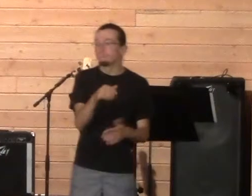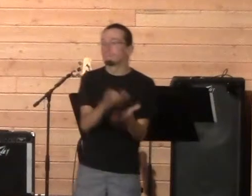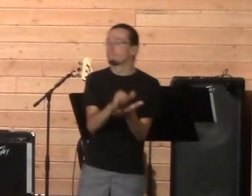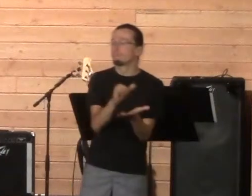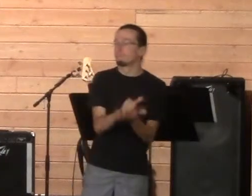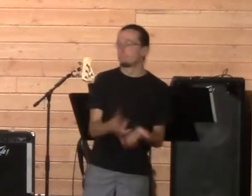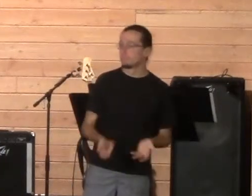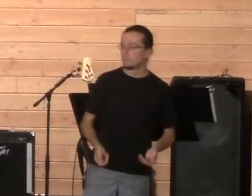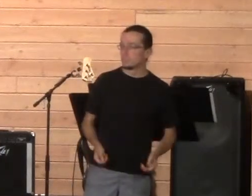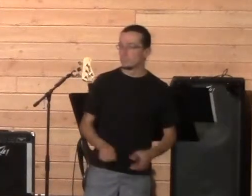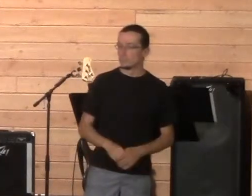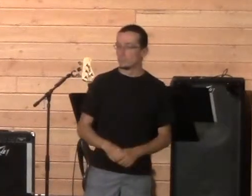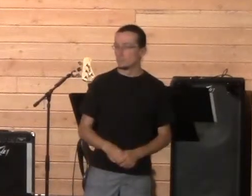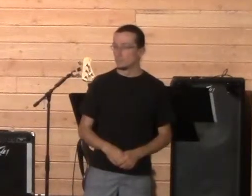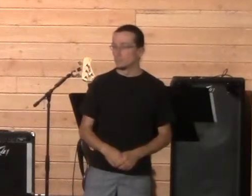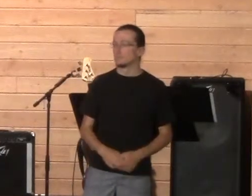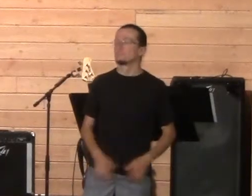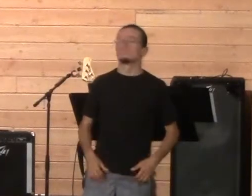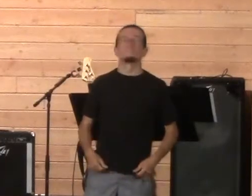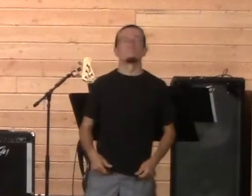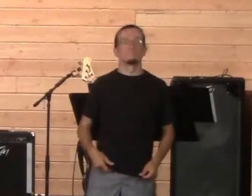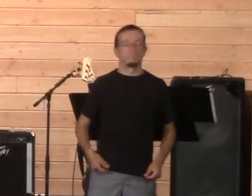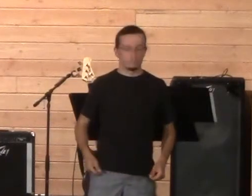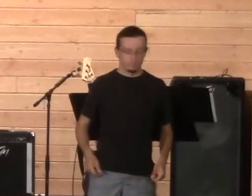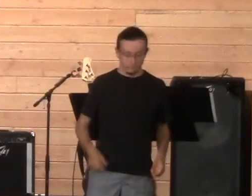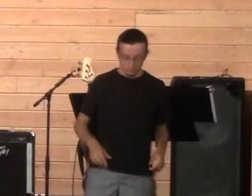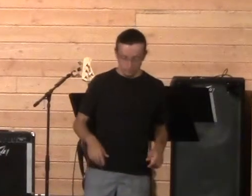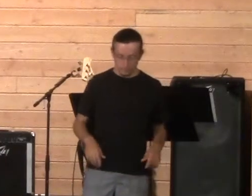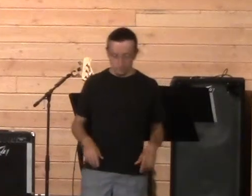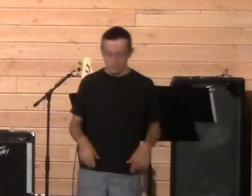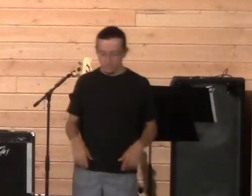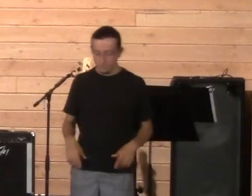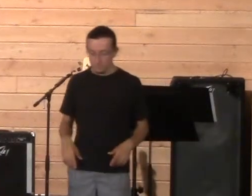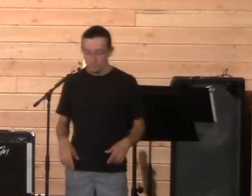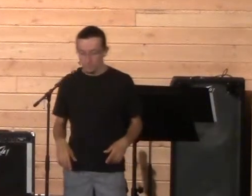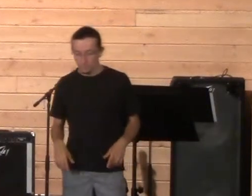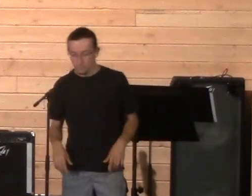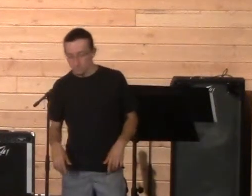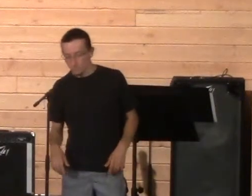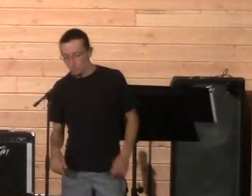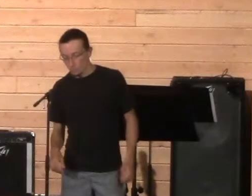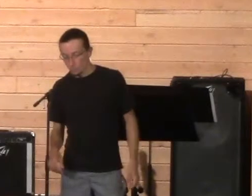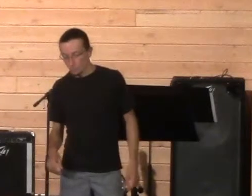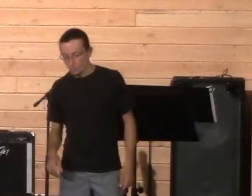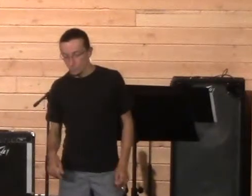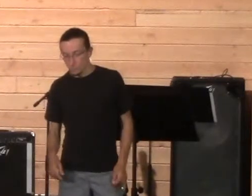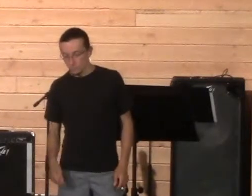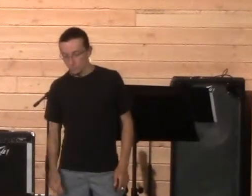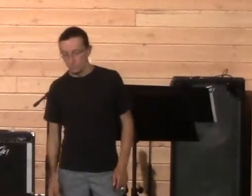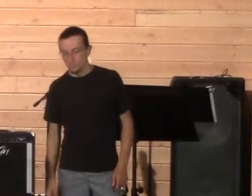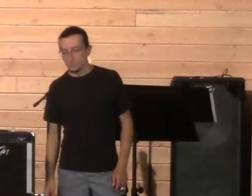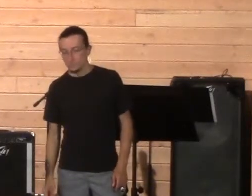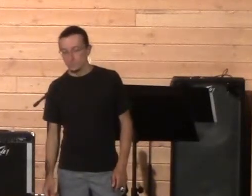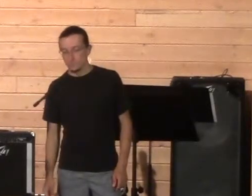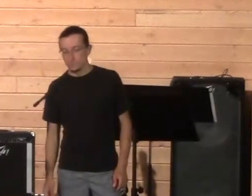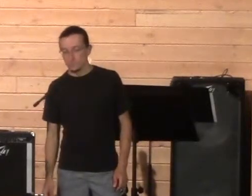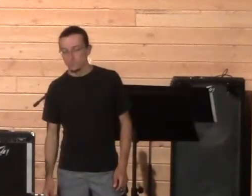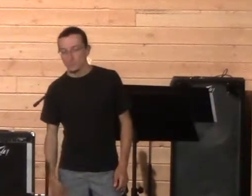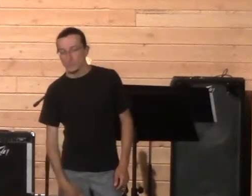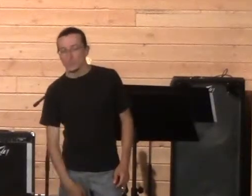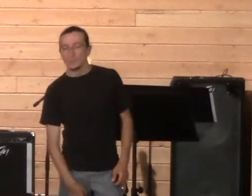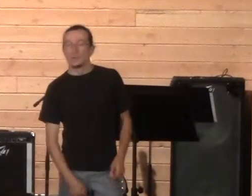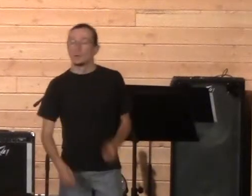How do we keep focused on who the Lord is and who we are